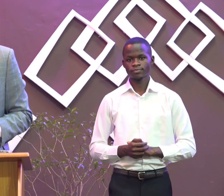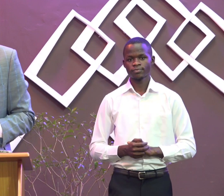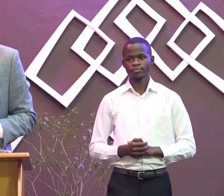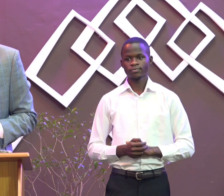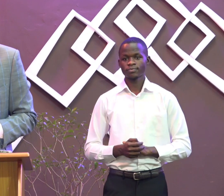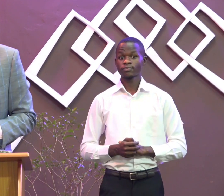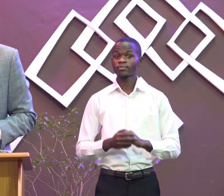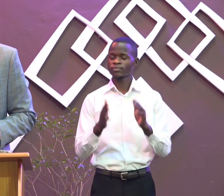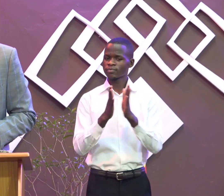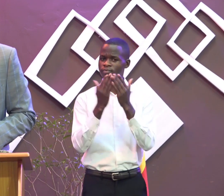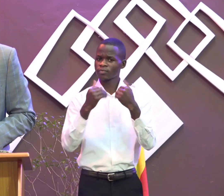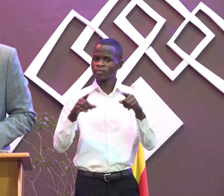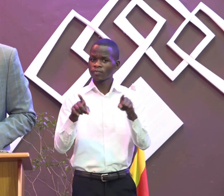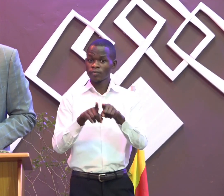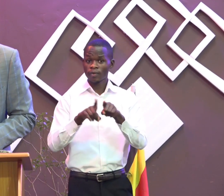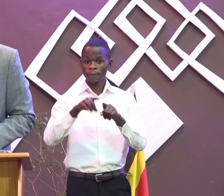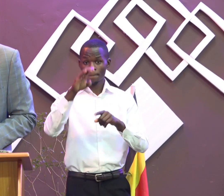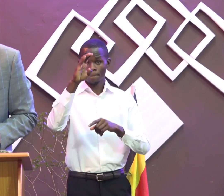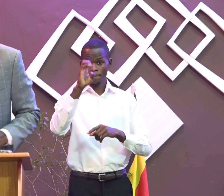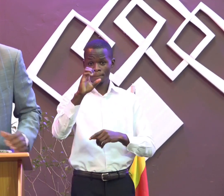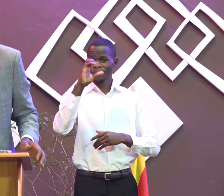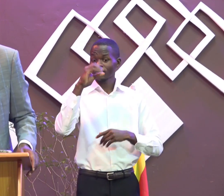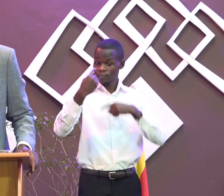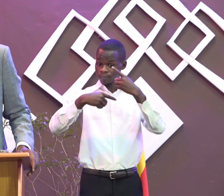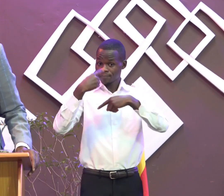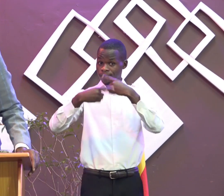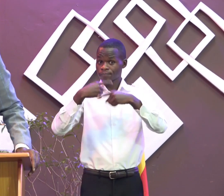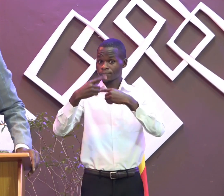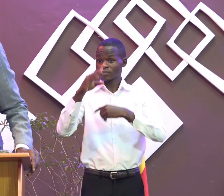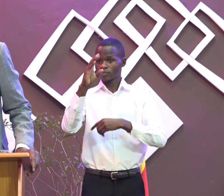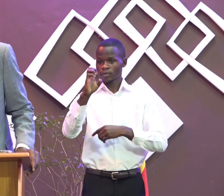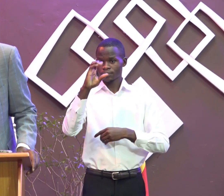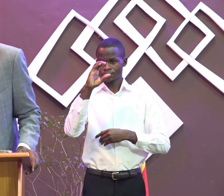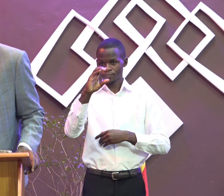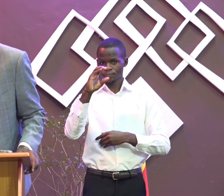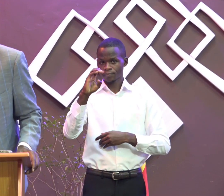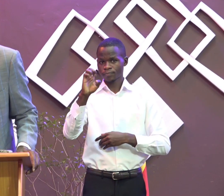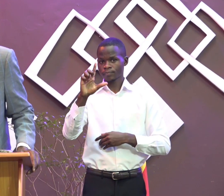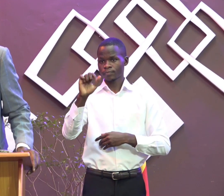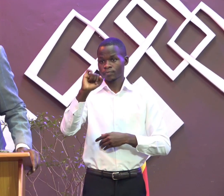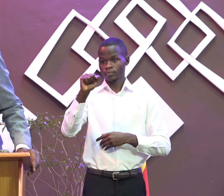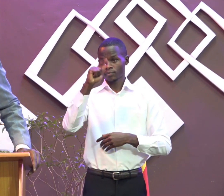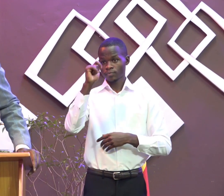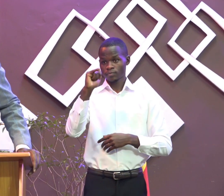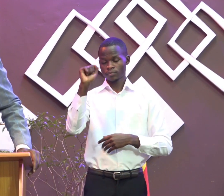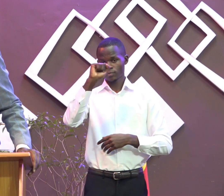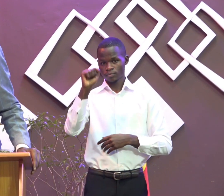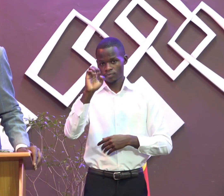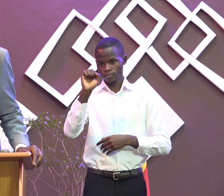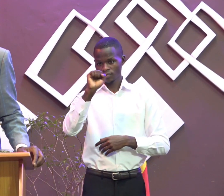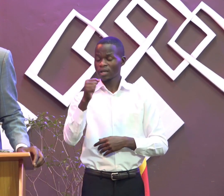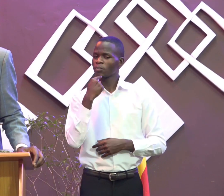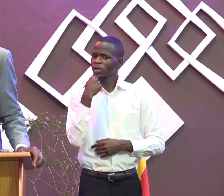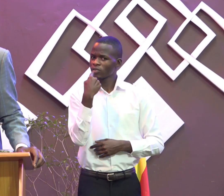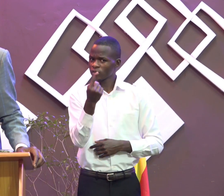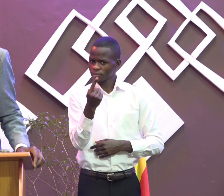Musajja ono mubuulizi ndoza leero kamubeerekokko. Let me remain in this book, Ecclesiastes. Agamba bw'ati